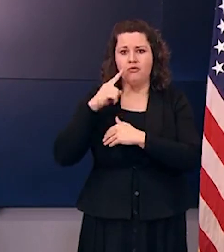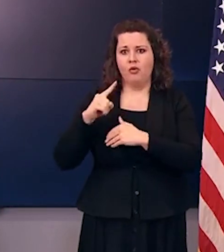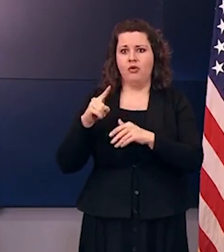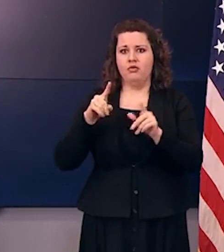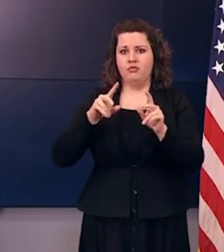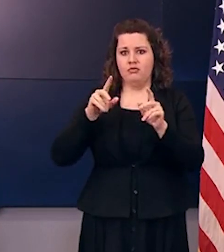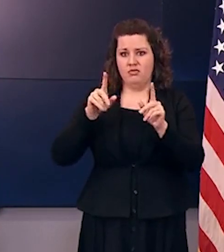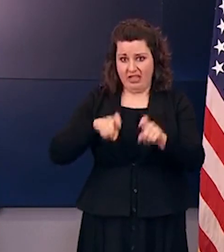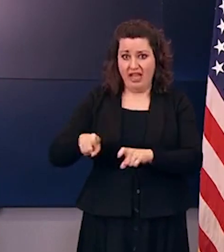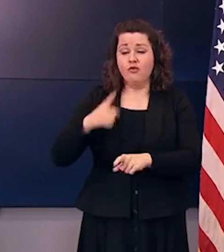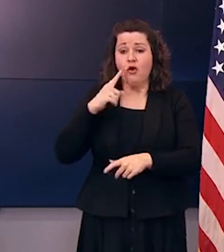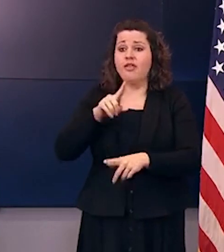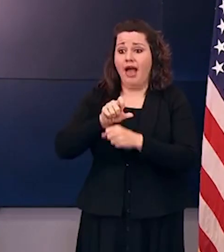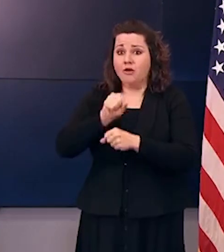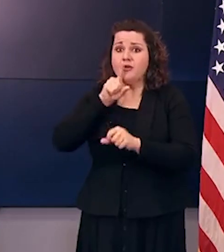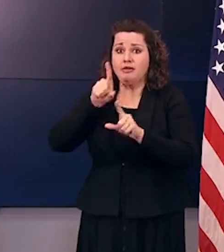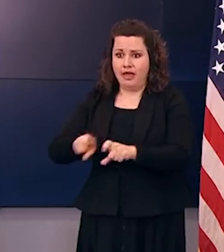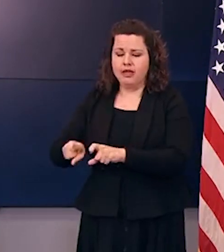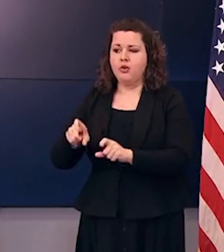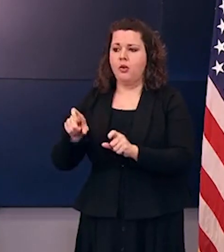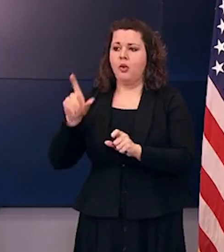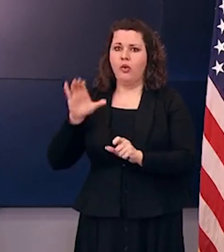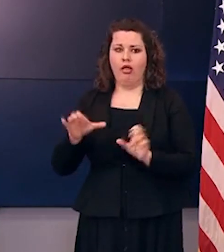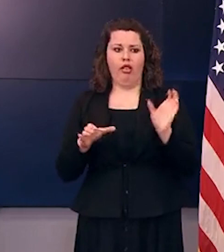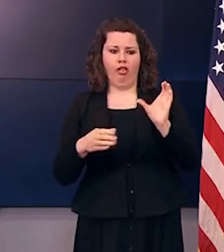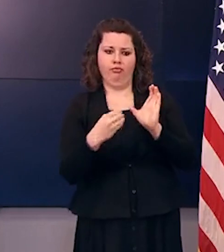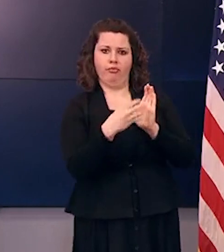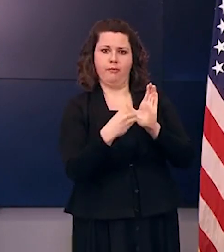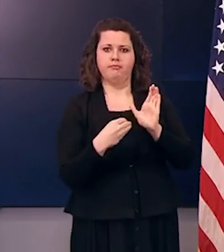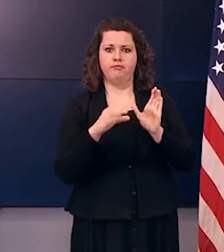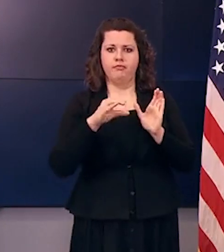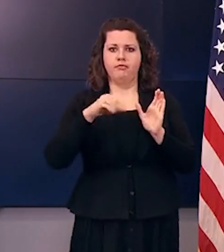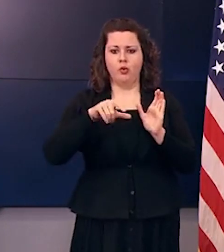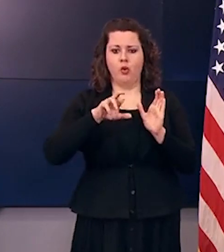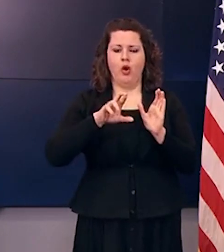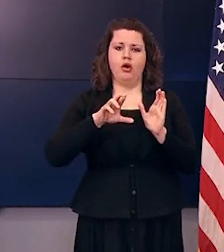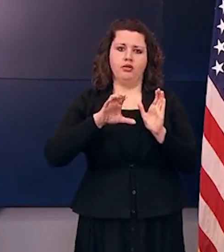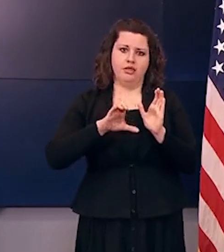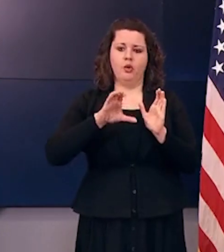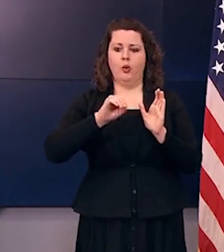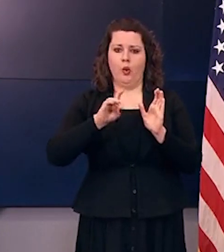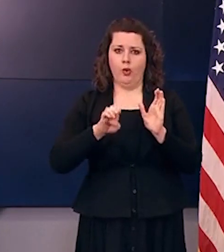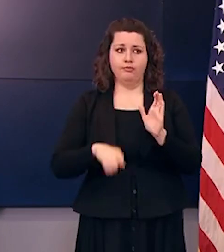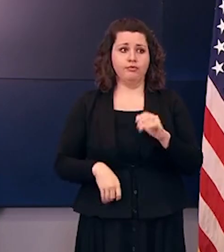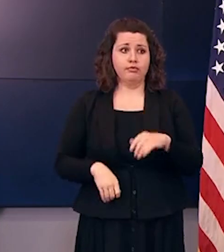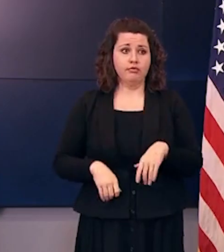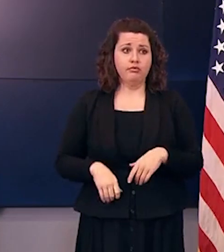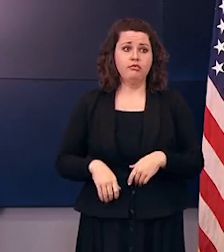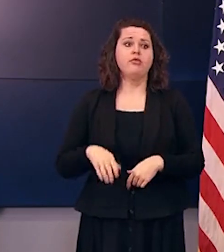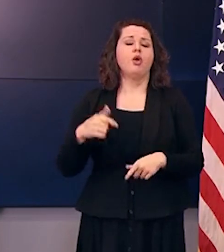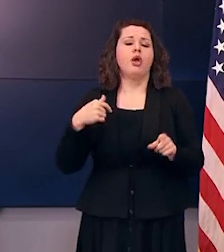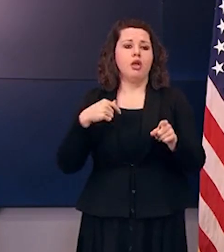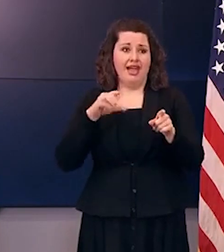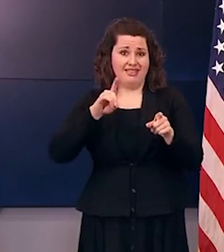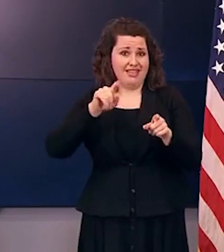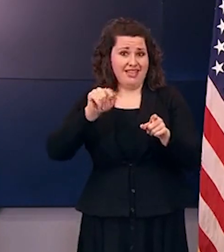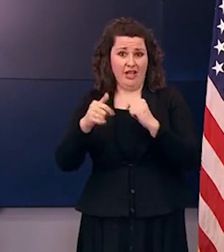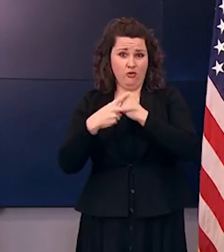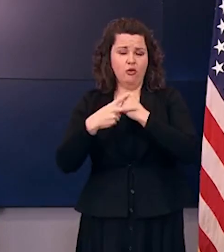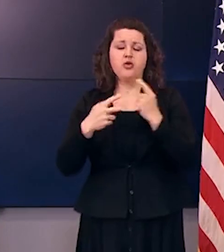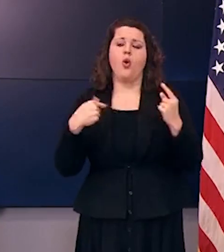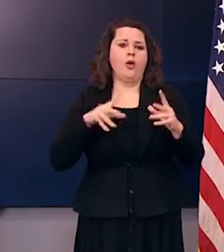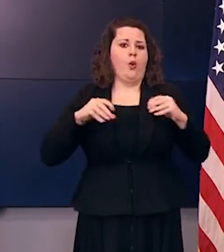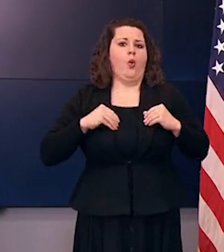assessment, to actually take the test. What about on the data storage side? That's all within, we own the data, and